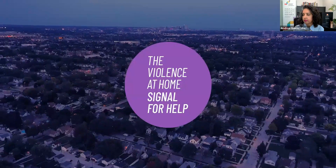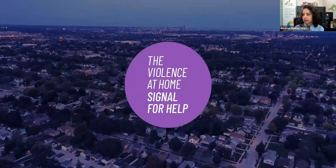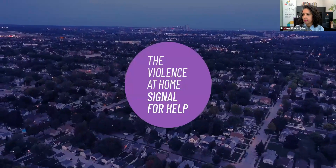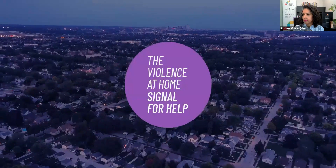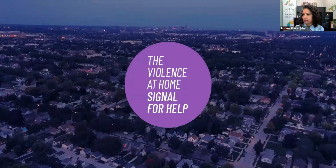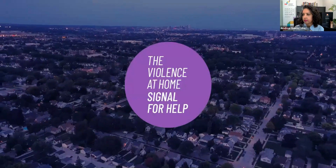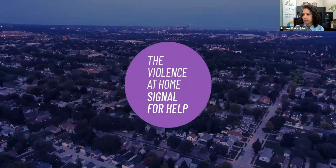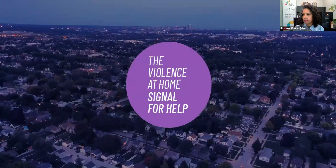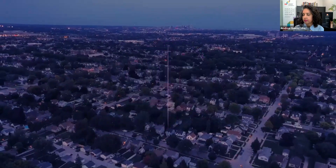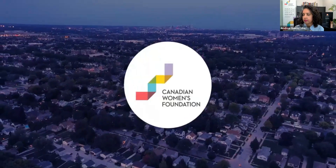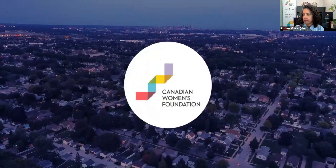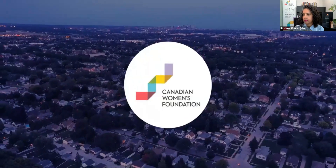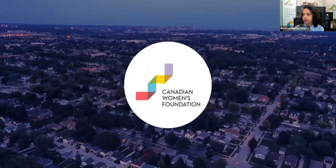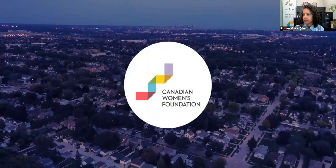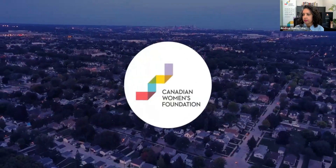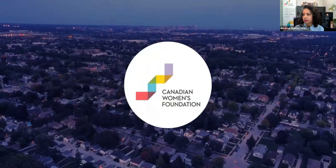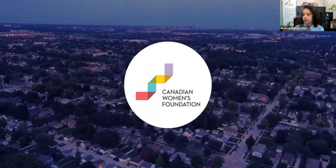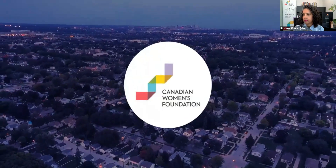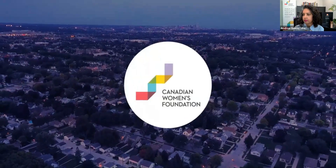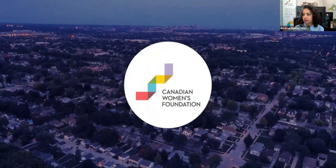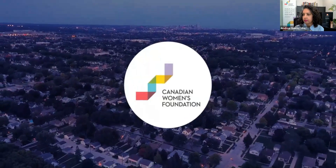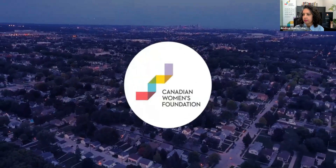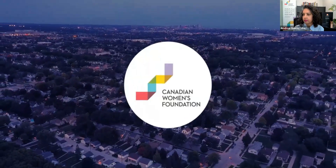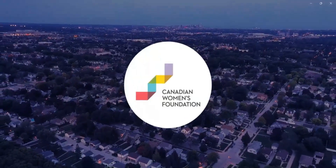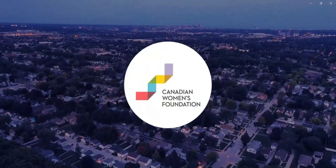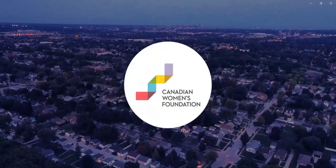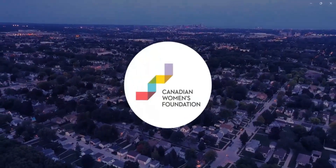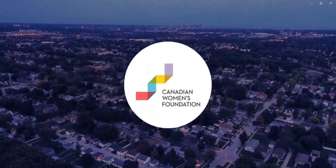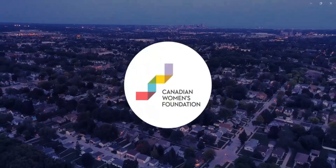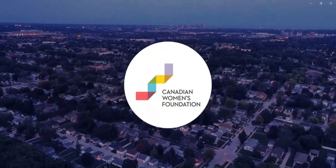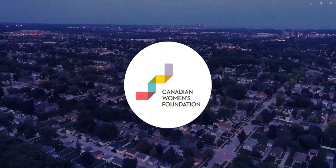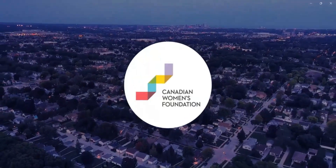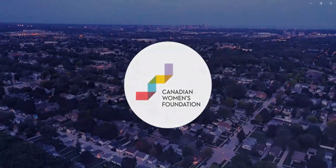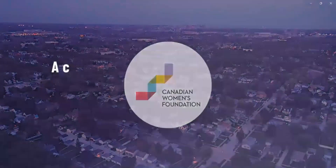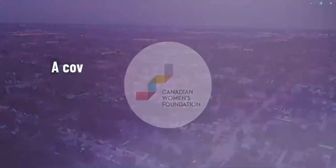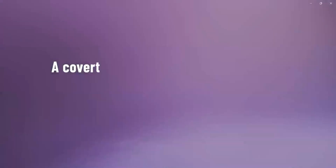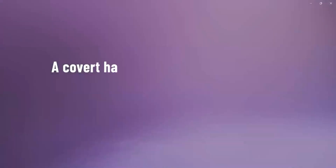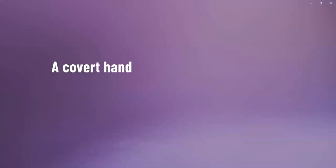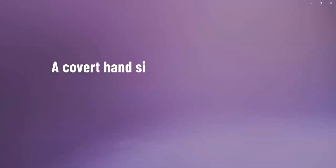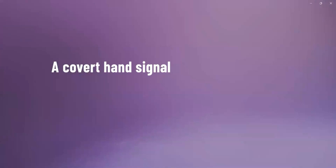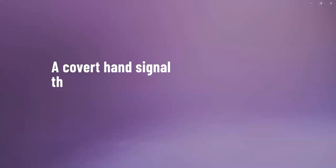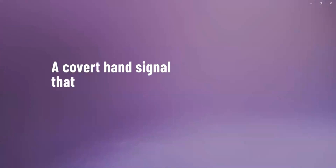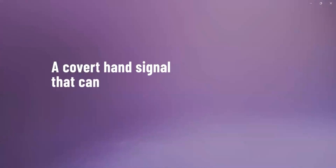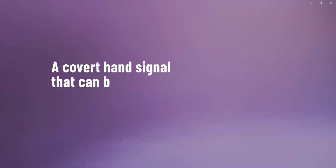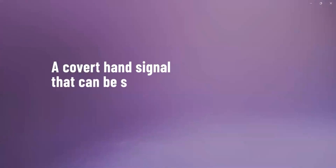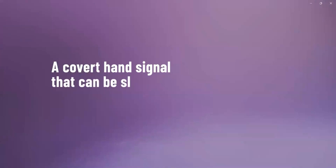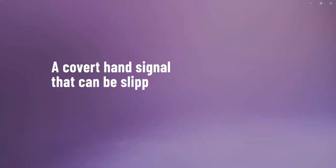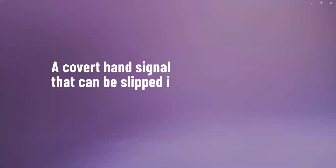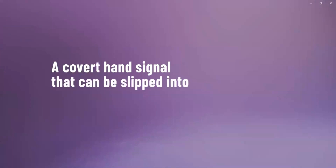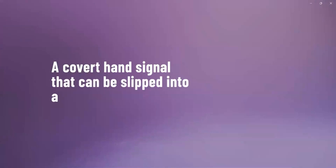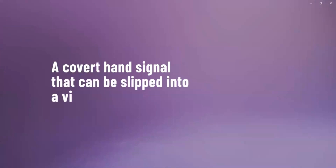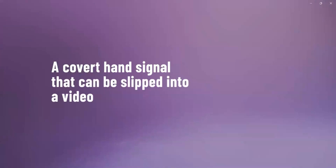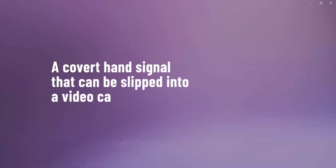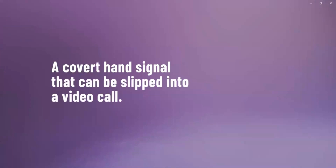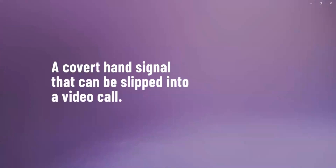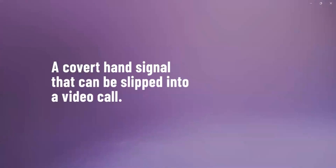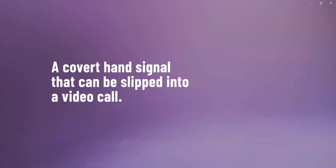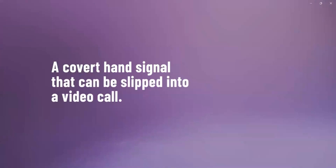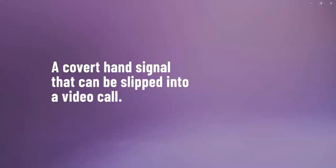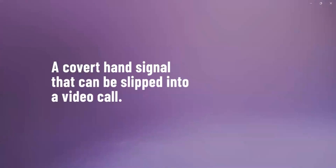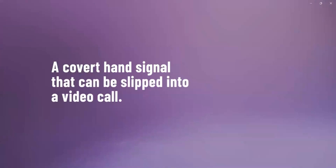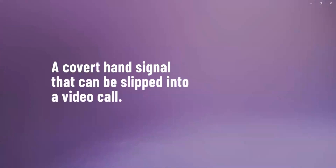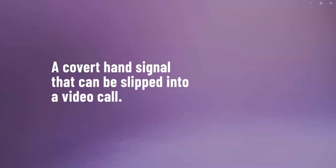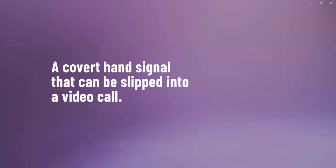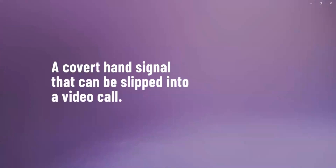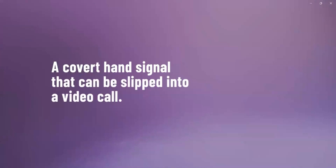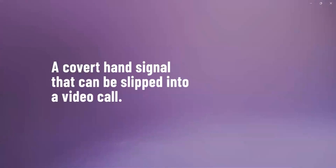This signal for help. It's a campaign by the Canadian Women's Foundation. We developed a hand signal that can be slipped into a video